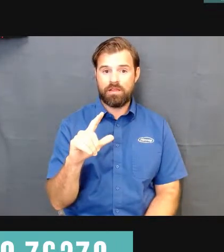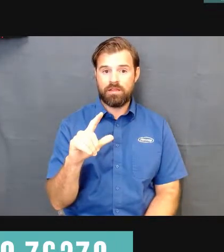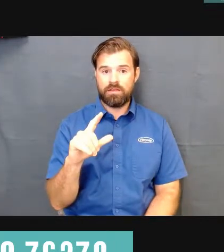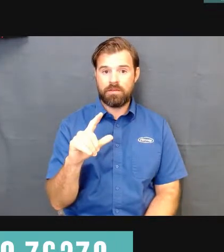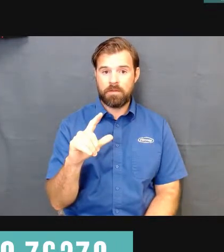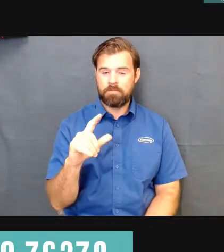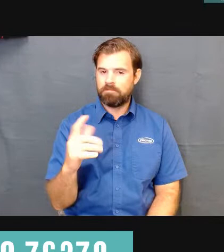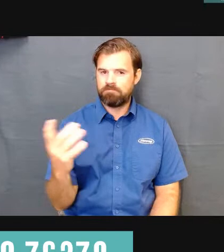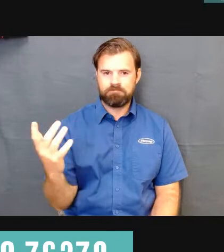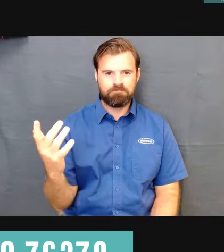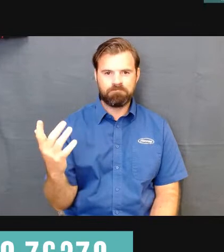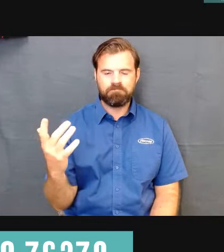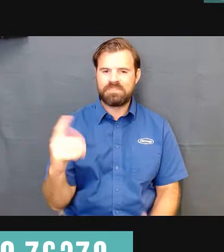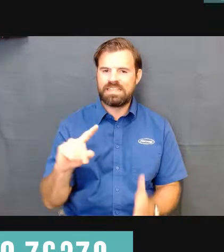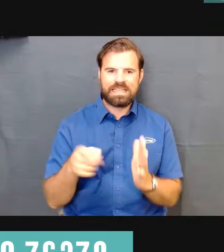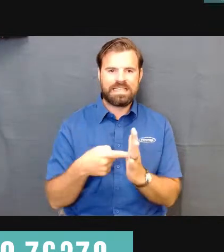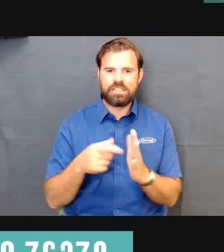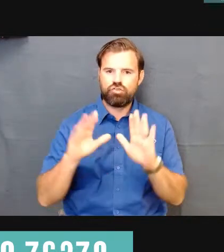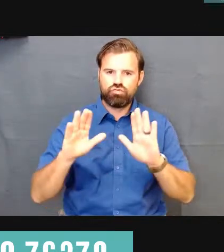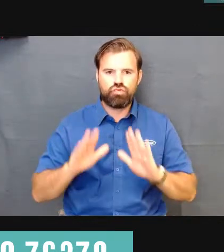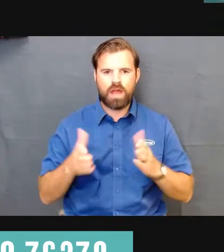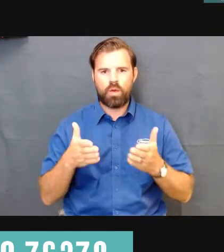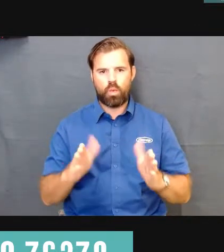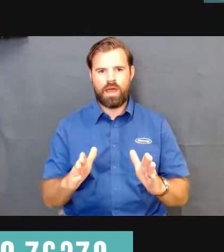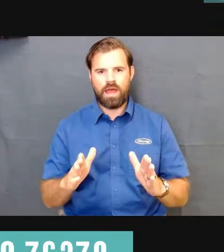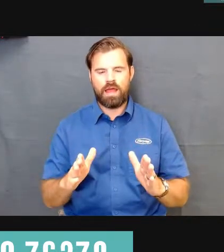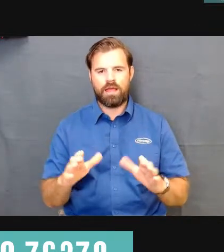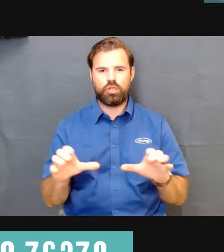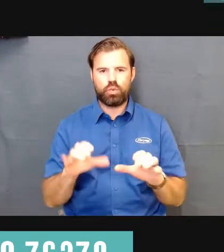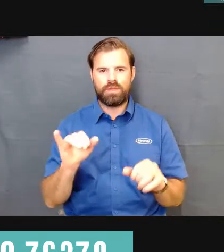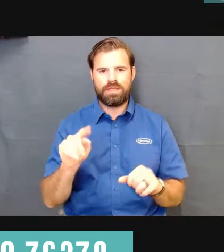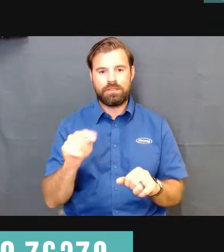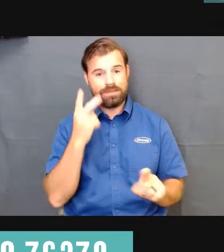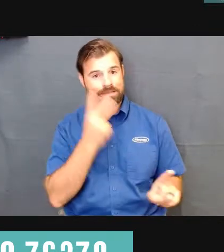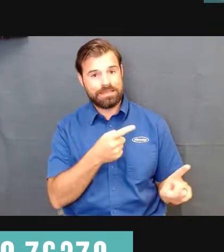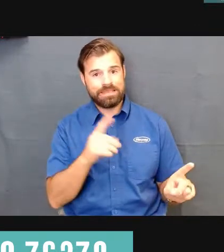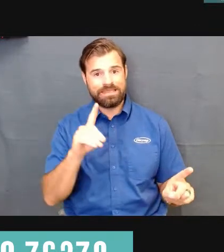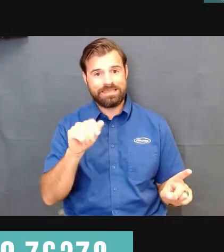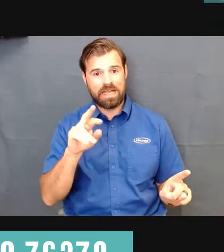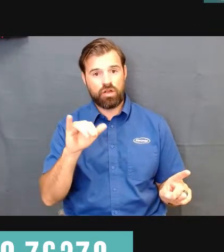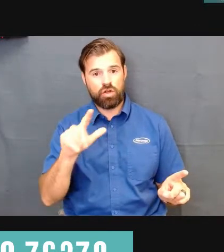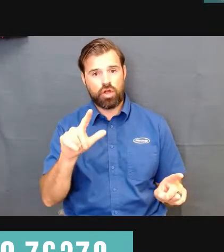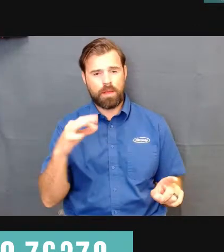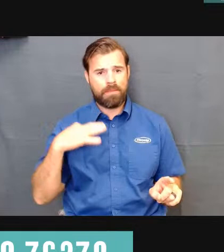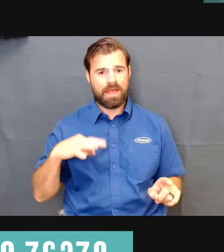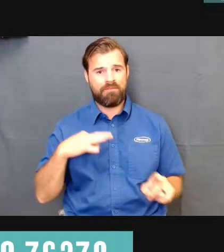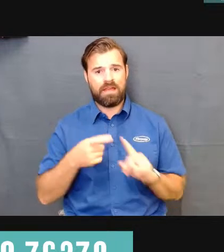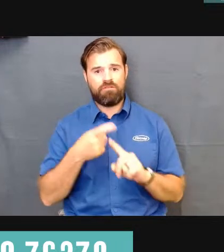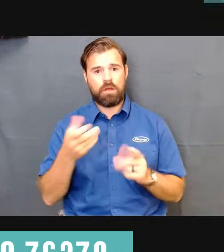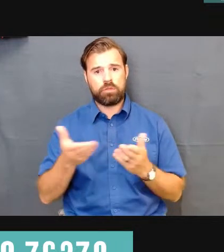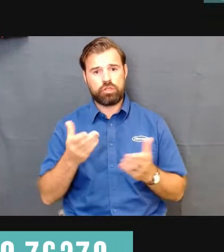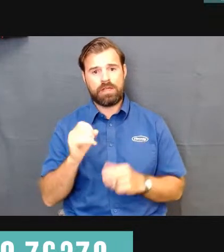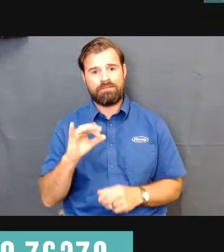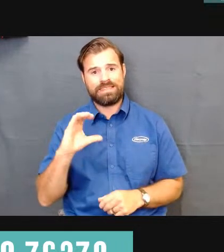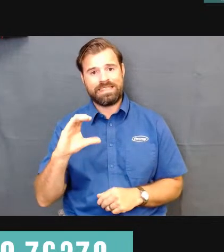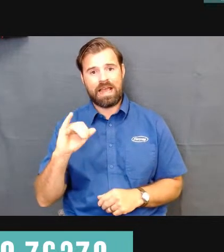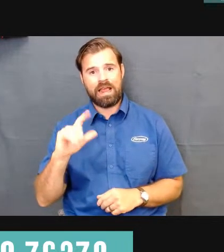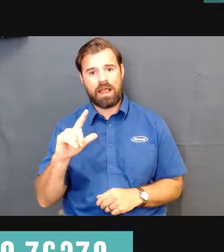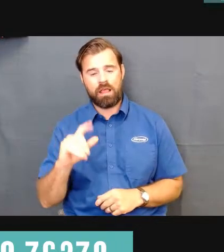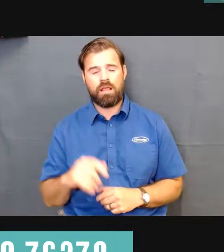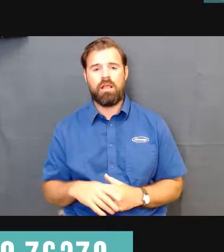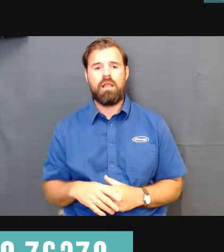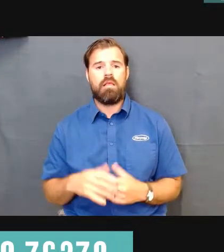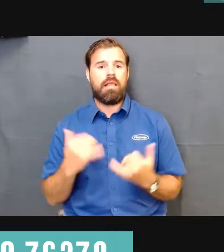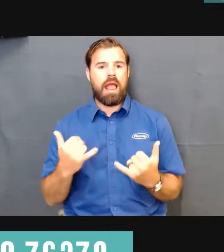out and support CIL, this is a great way for you to do it. You can see that Darrell has benefited from the services of CIL, and now we're going